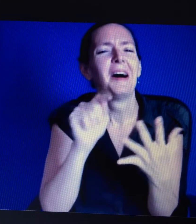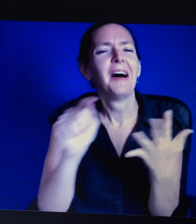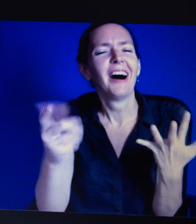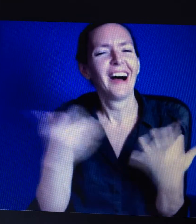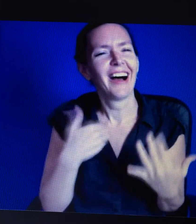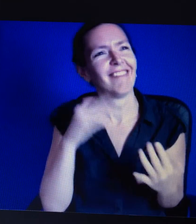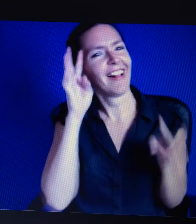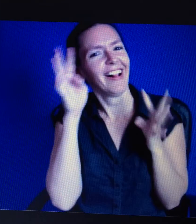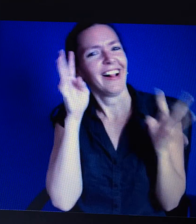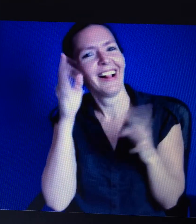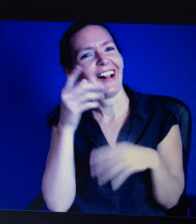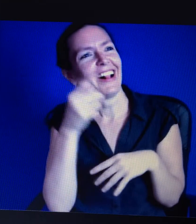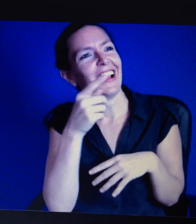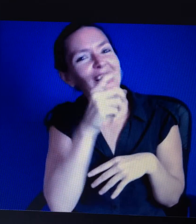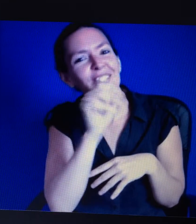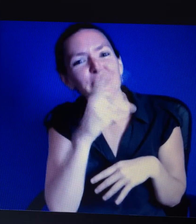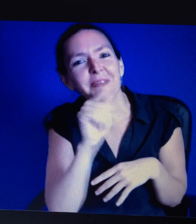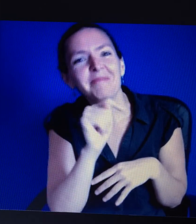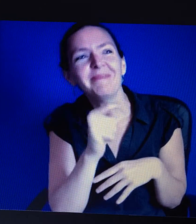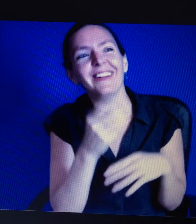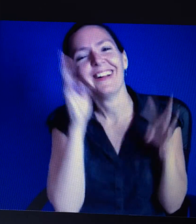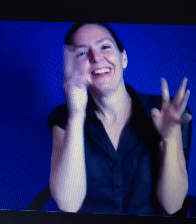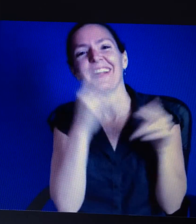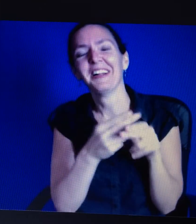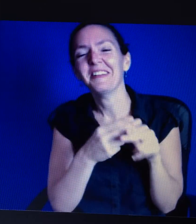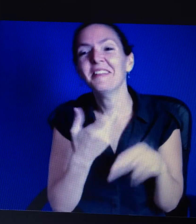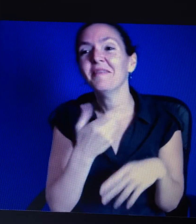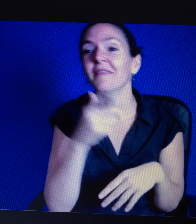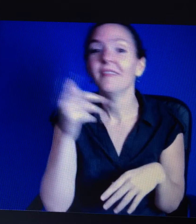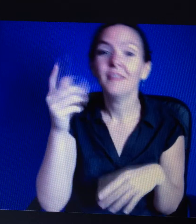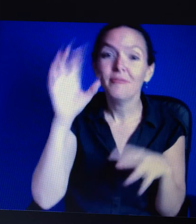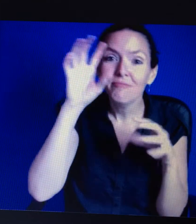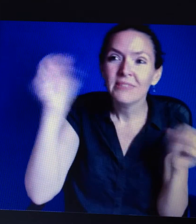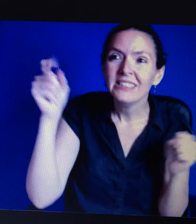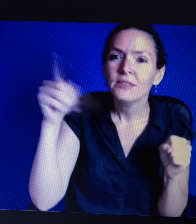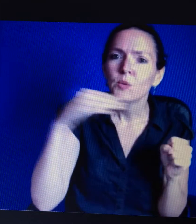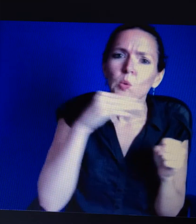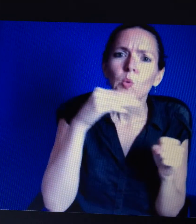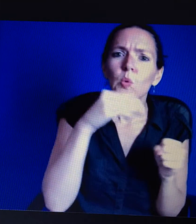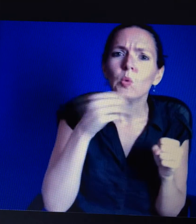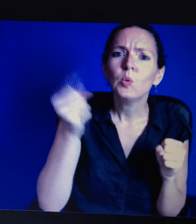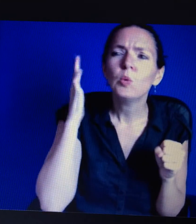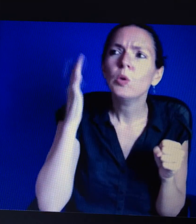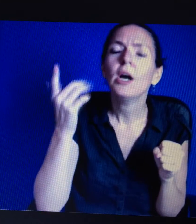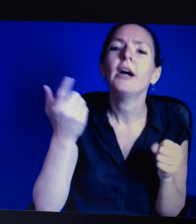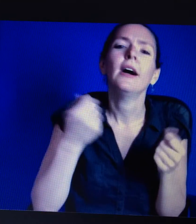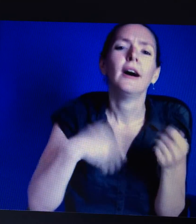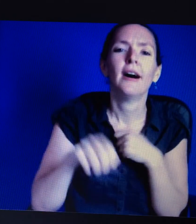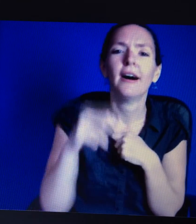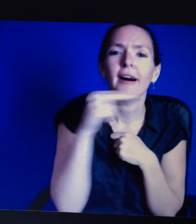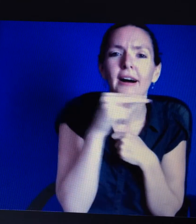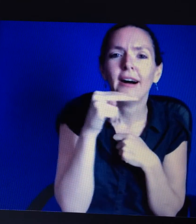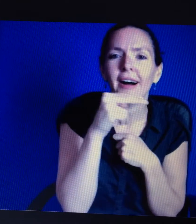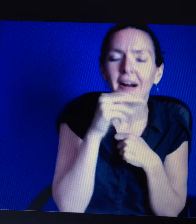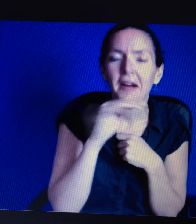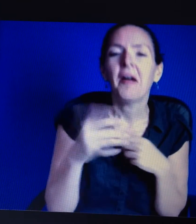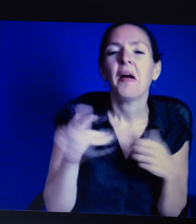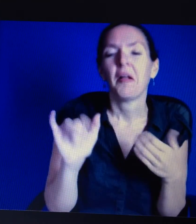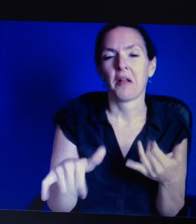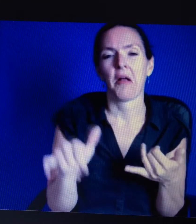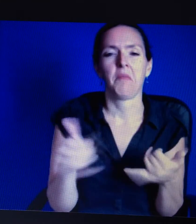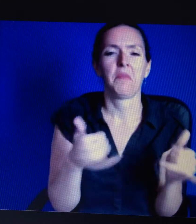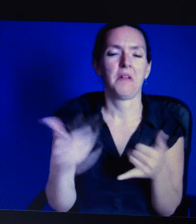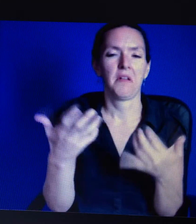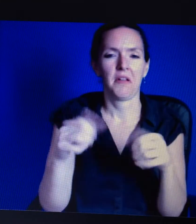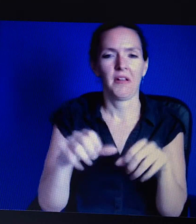Like if you're a name sign or something and you just kind of want to create it, you want to play with it. Or like the President Nixon. Oh, because he